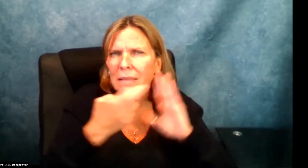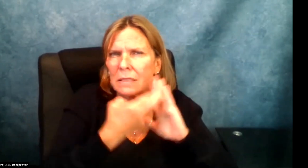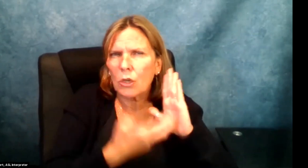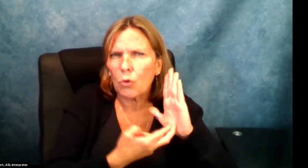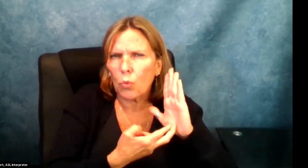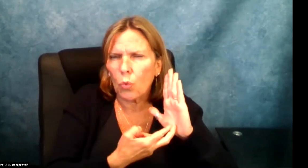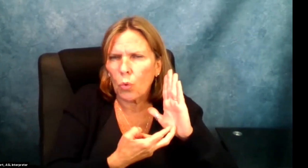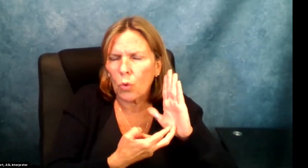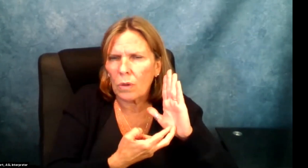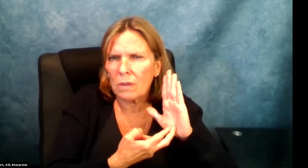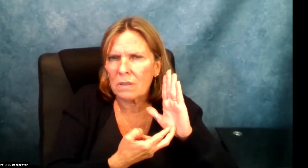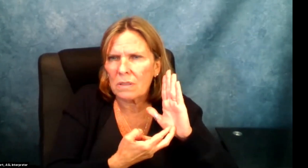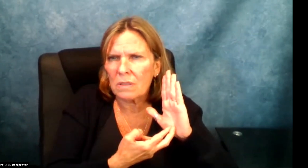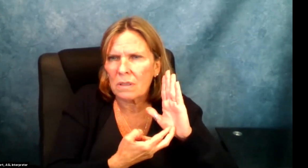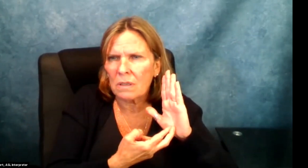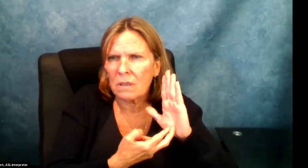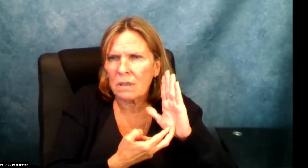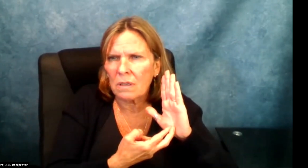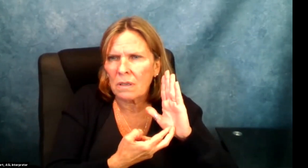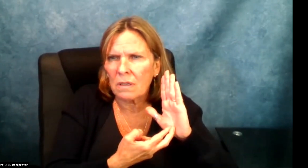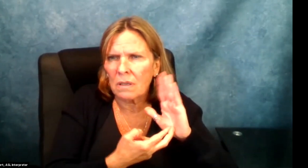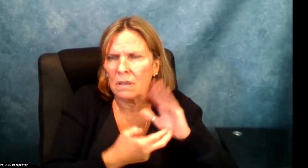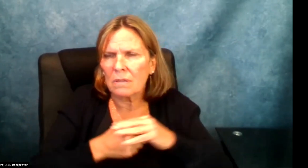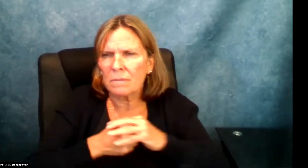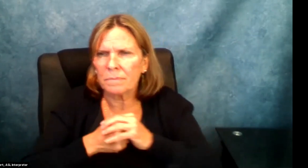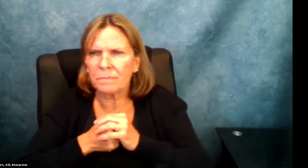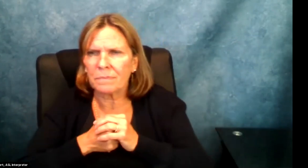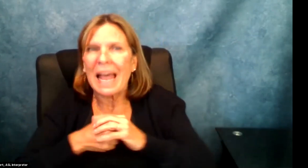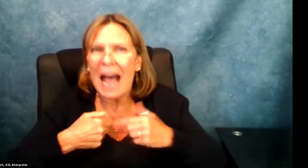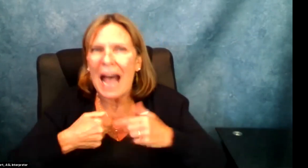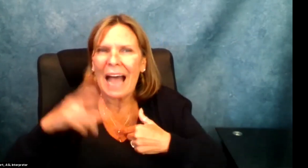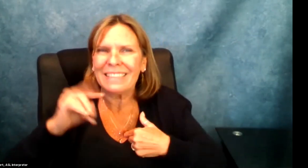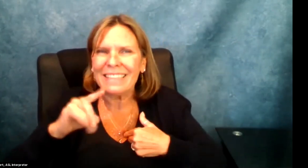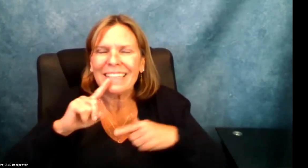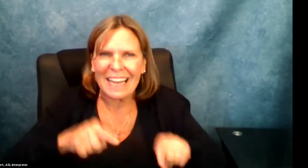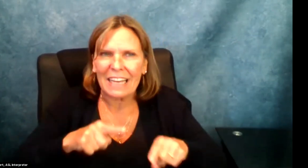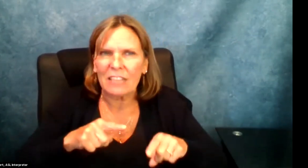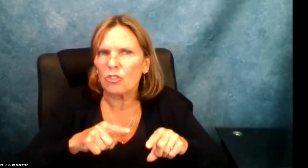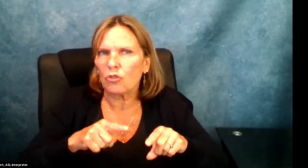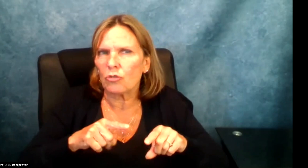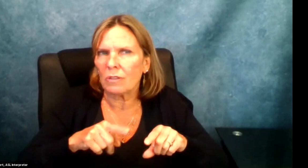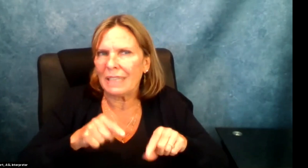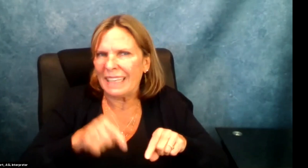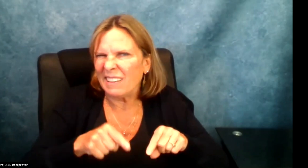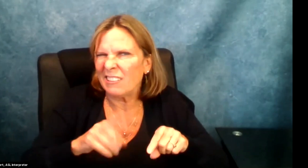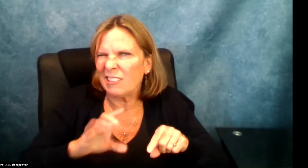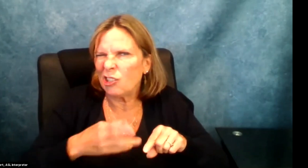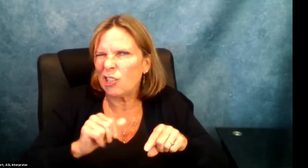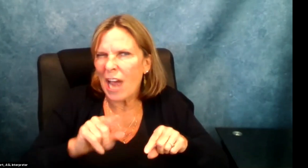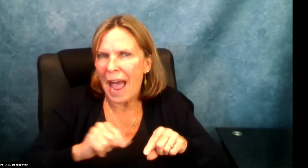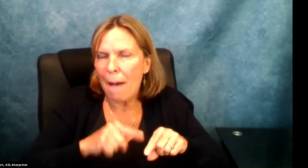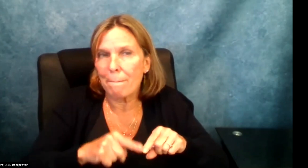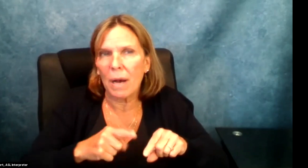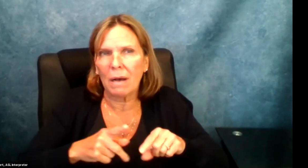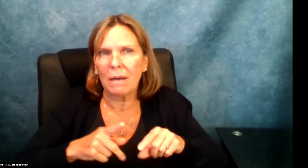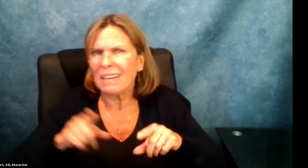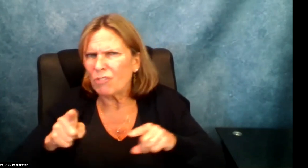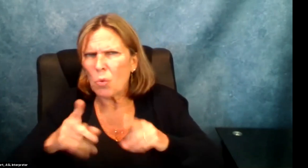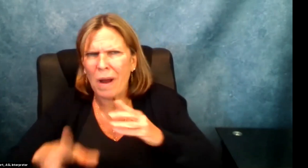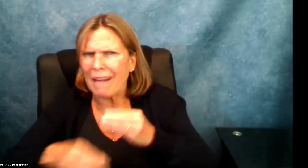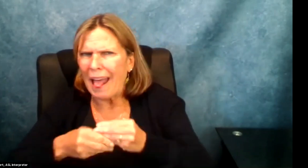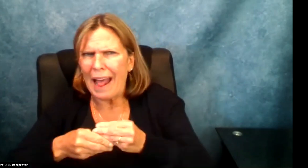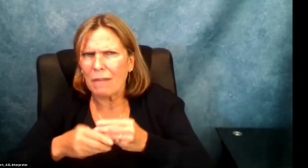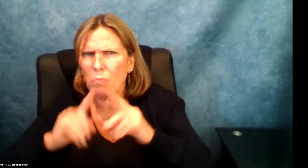feel free, I answered a little bit in the chat, but if you have more questions, feel free to unmute or type more into the